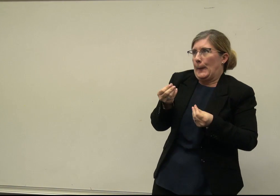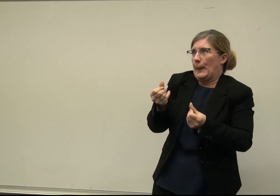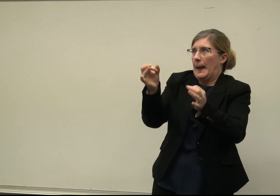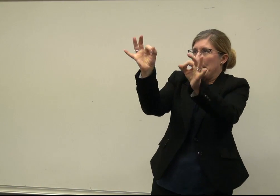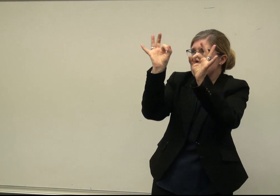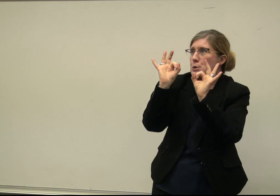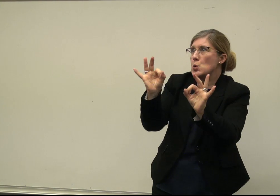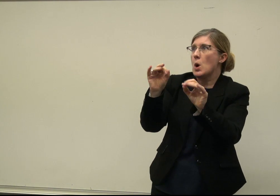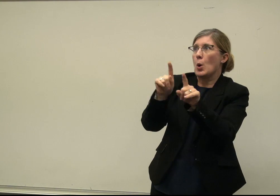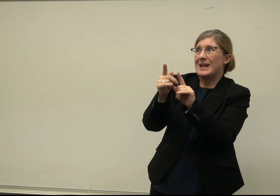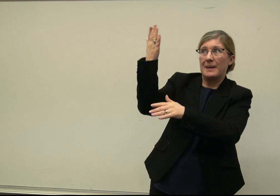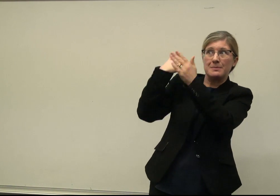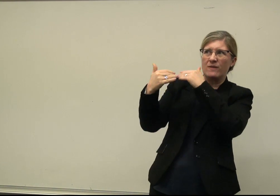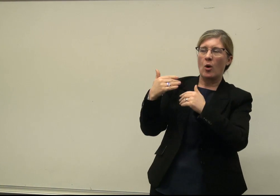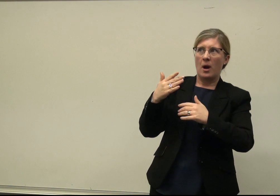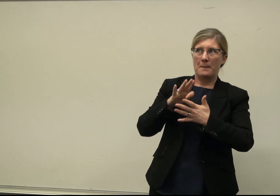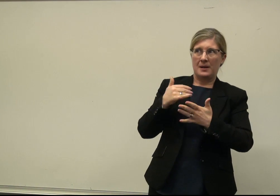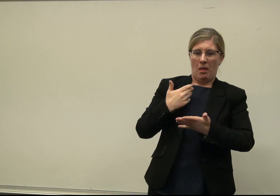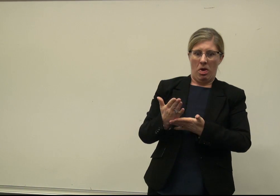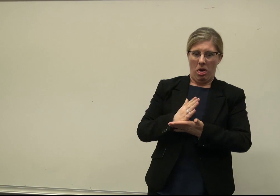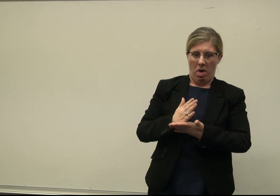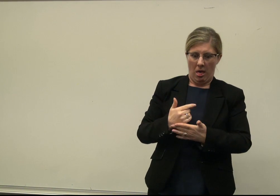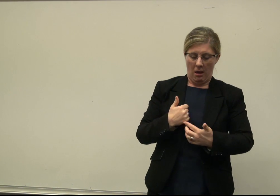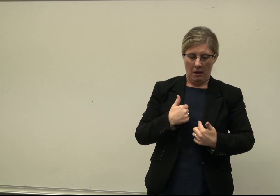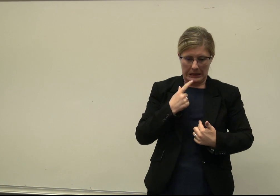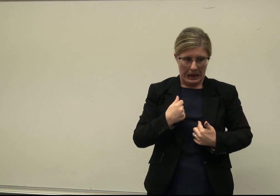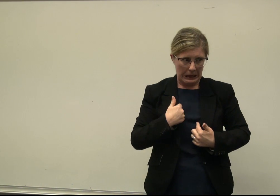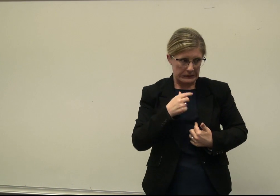language abilities. So,